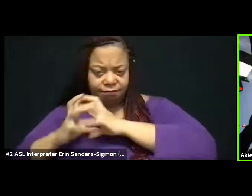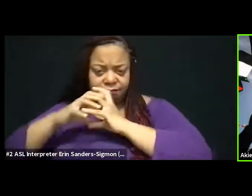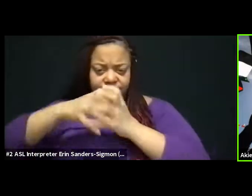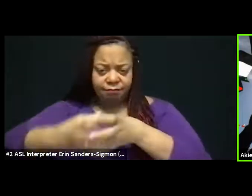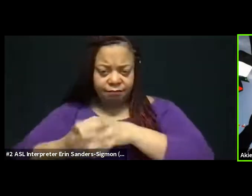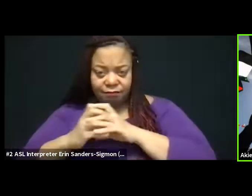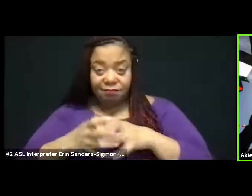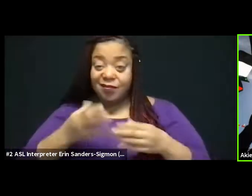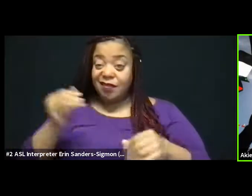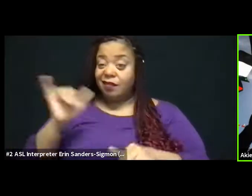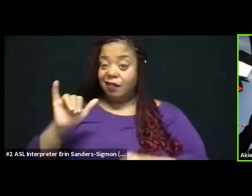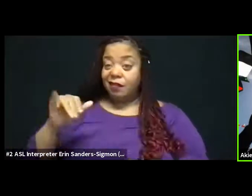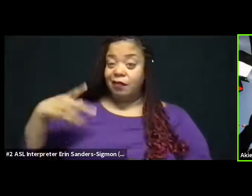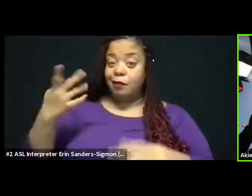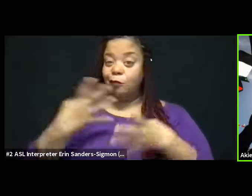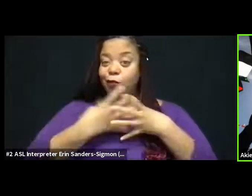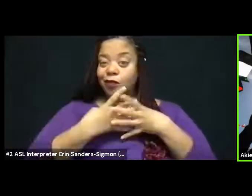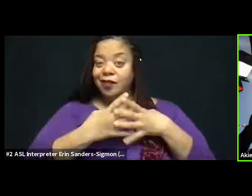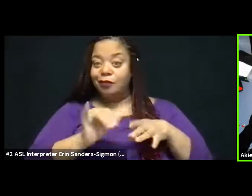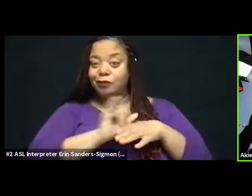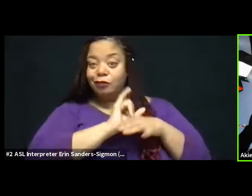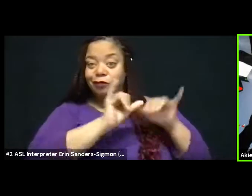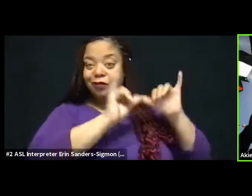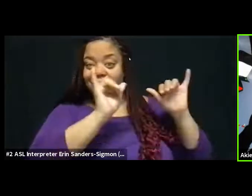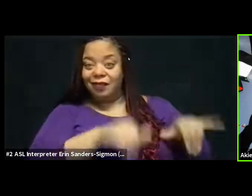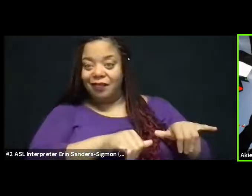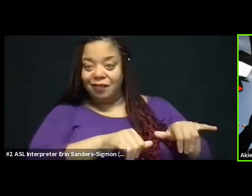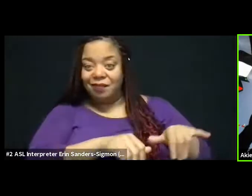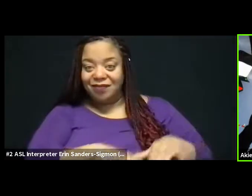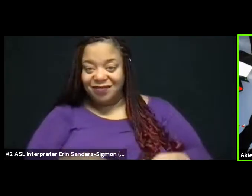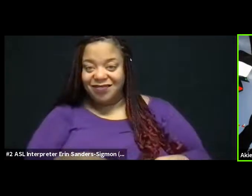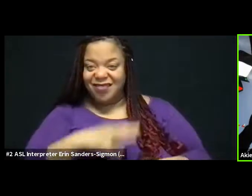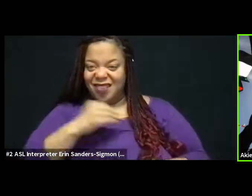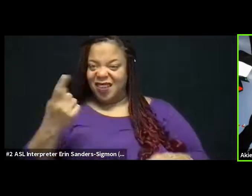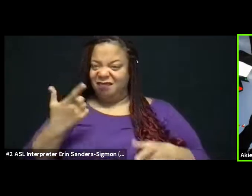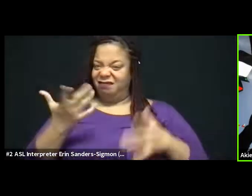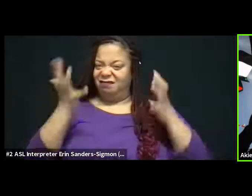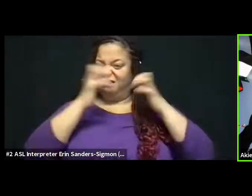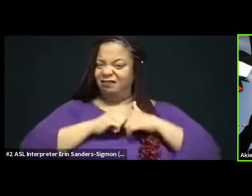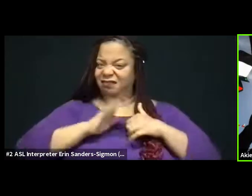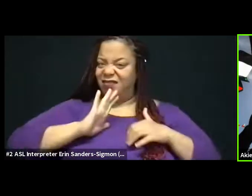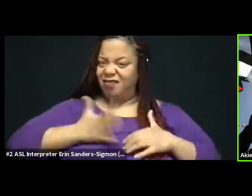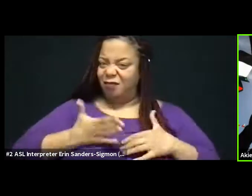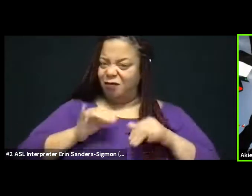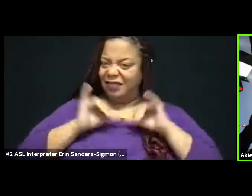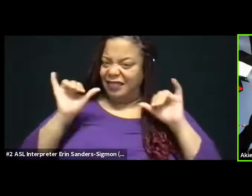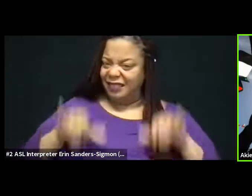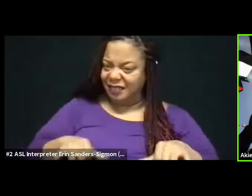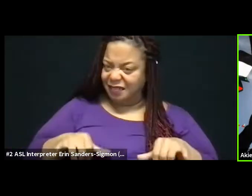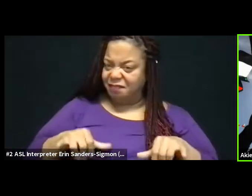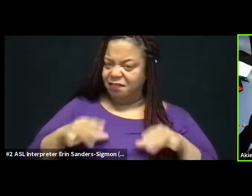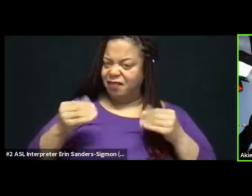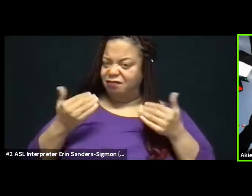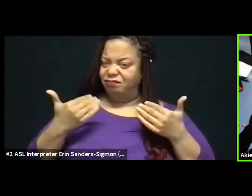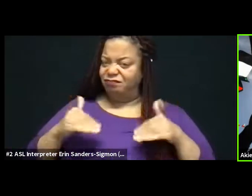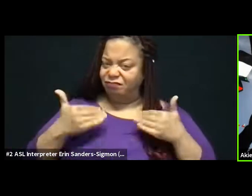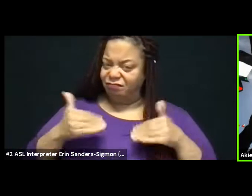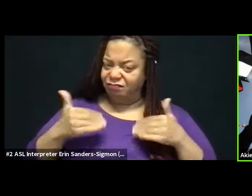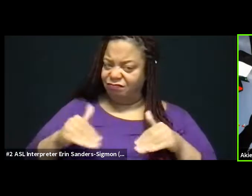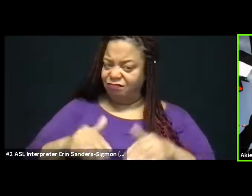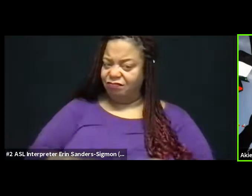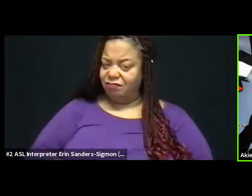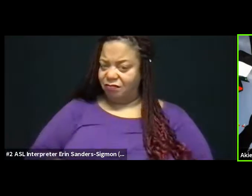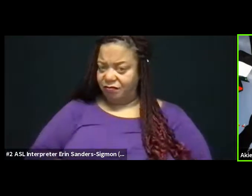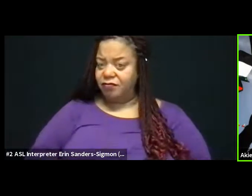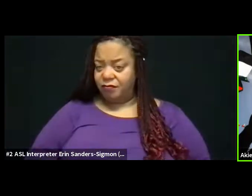surveillance, dehumanization, our systems of rewards and punishment. I think for many of